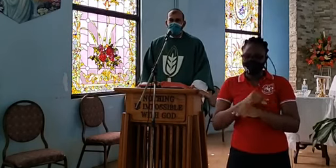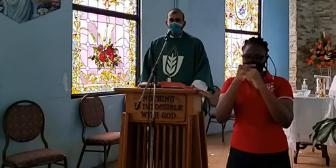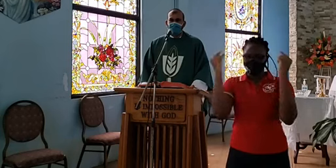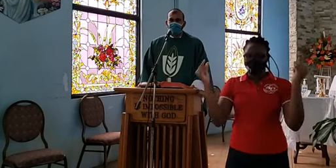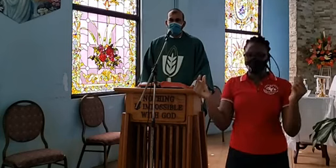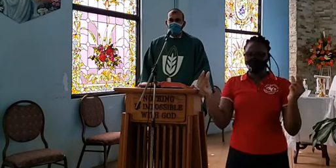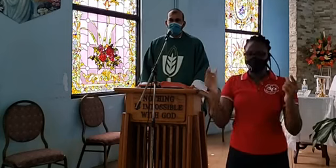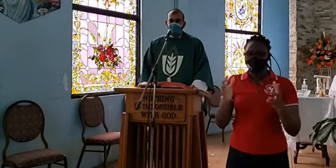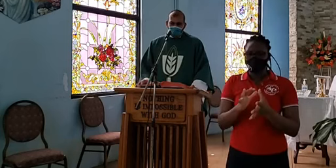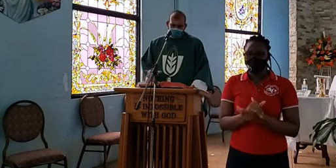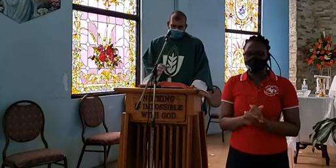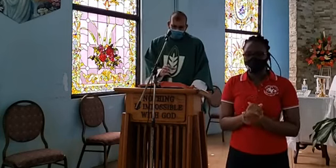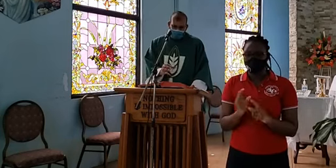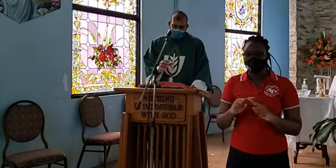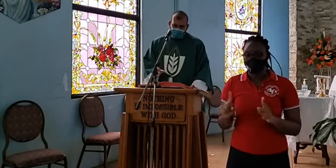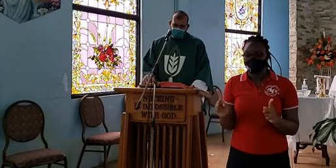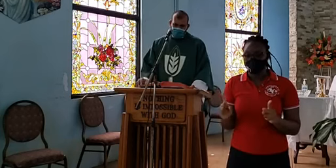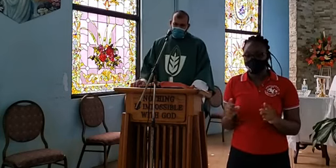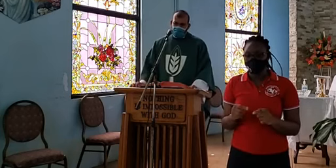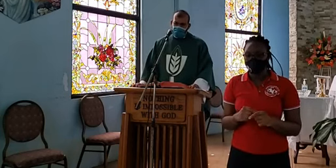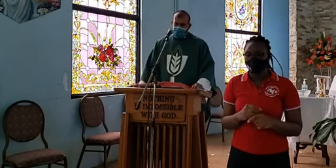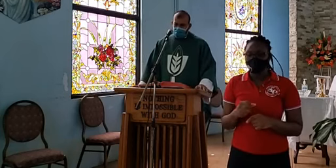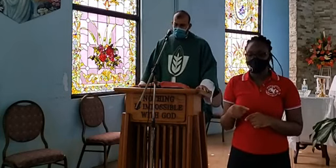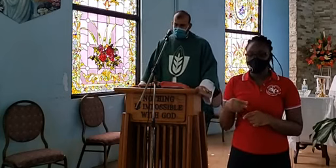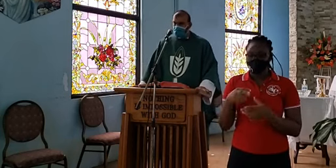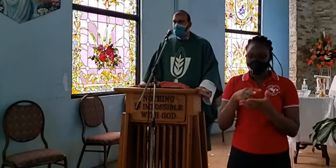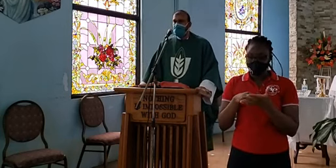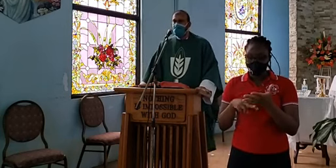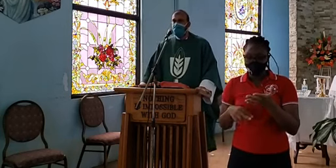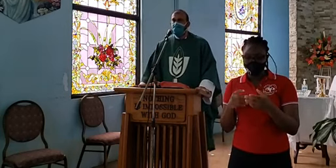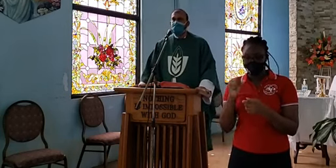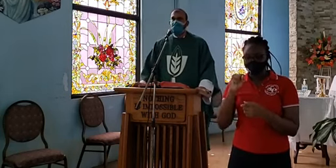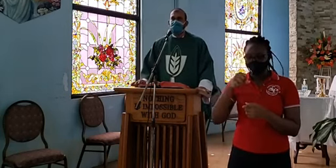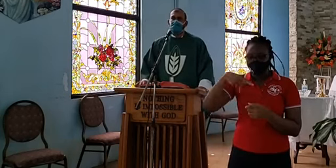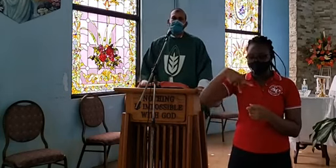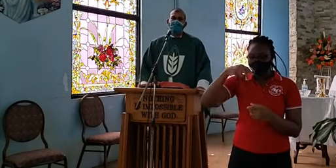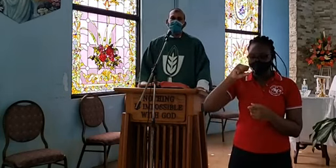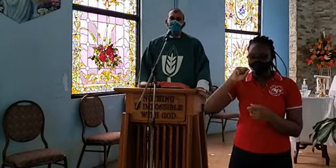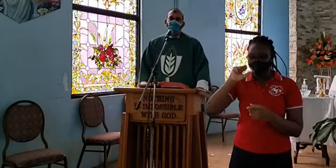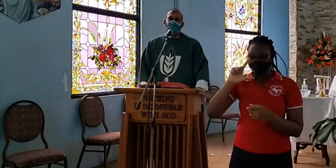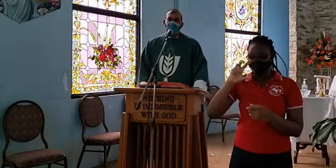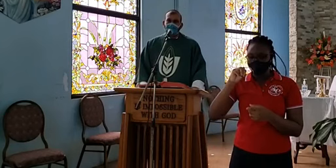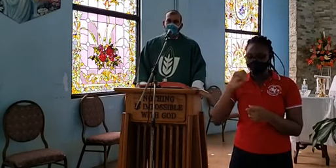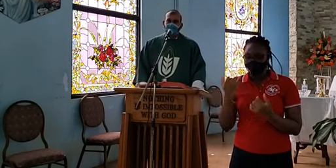great. But the responsorial psalm today,